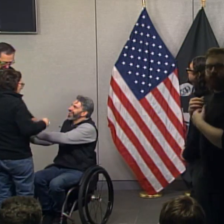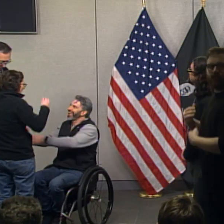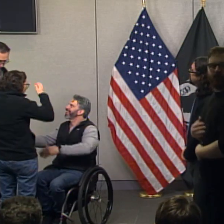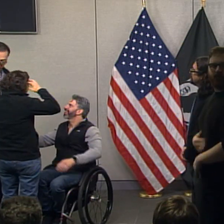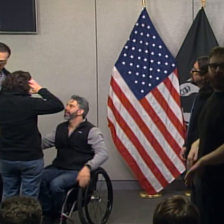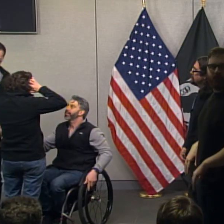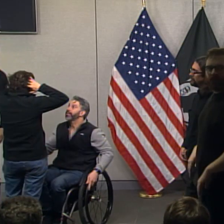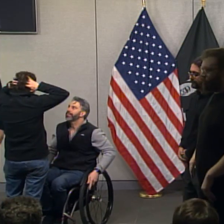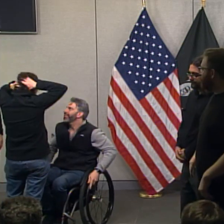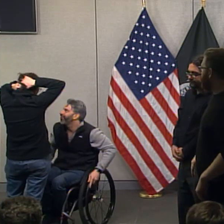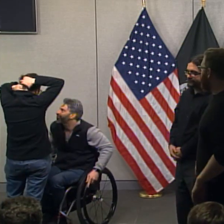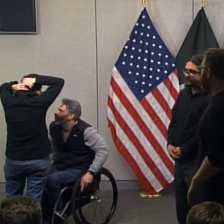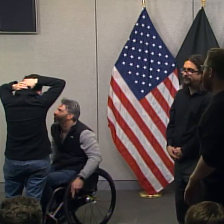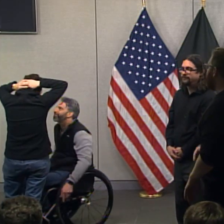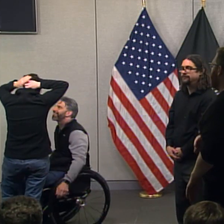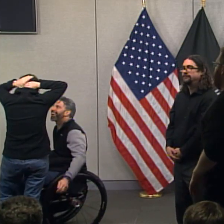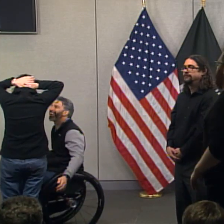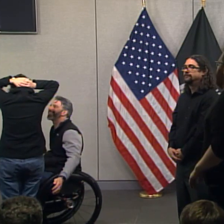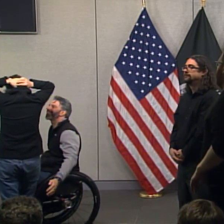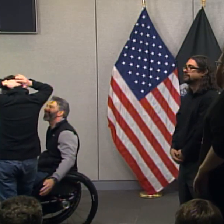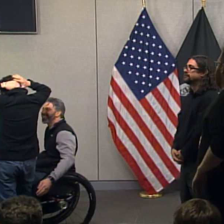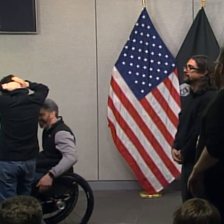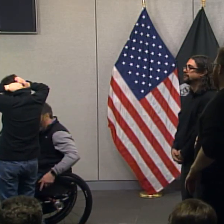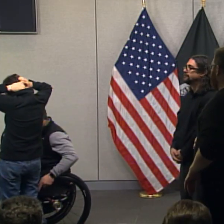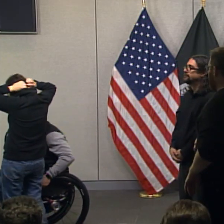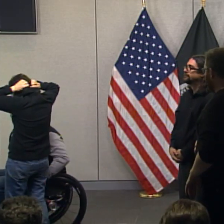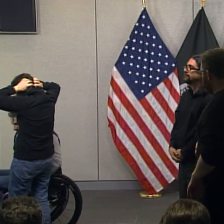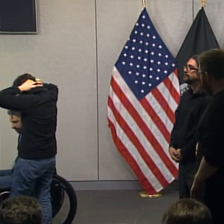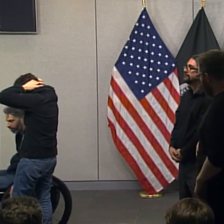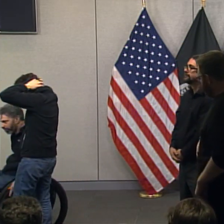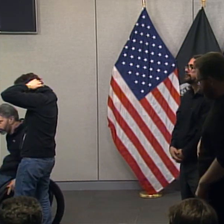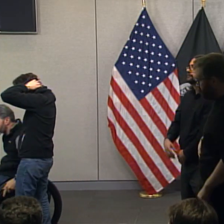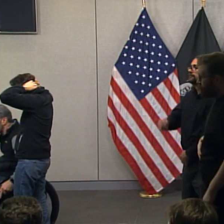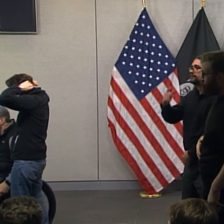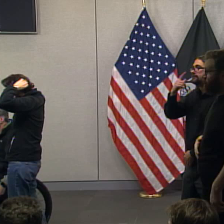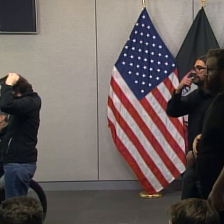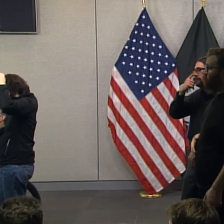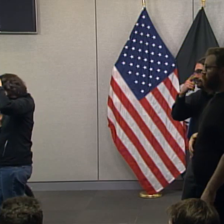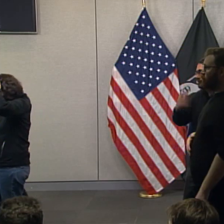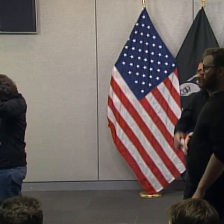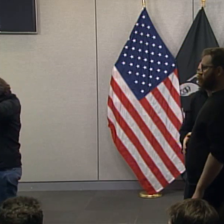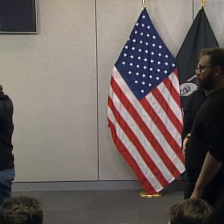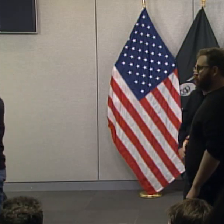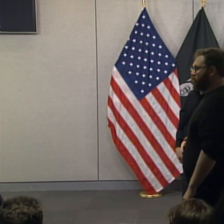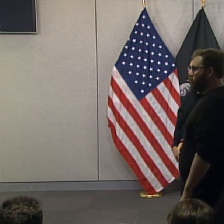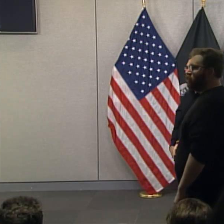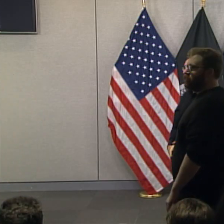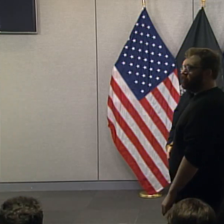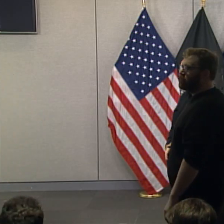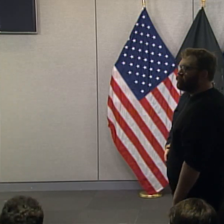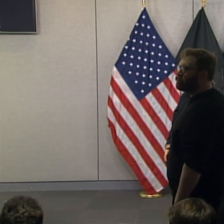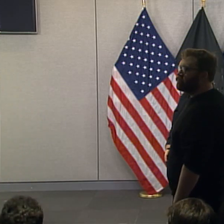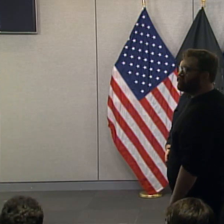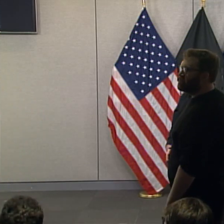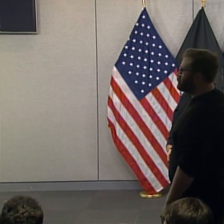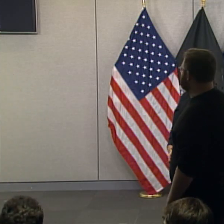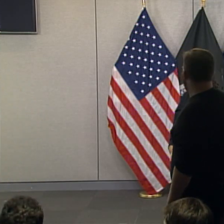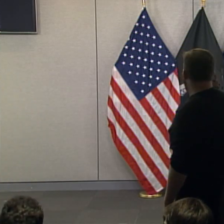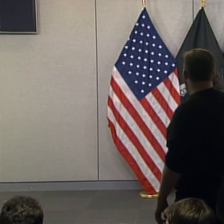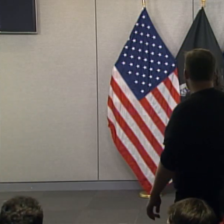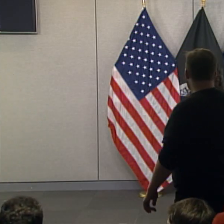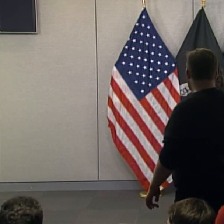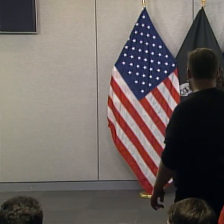When she said the 91%. Sorry. Yes. 91%. Okay.